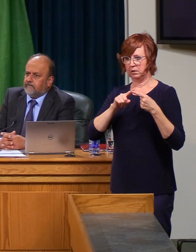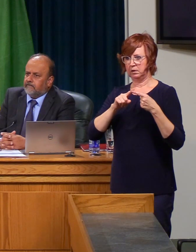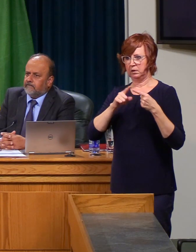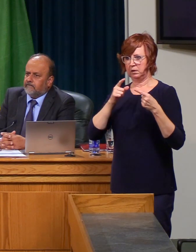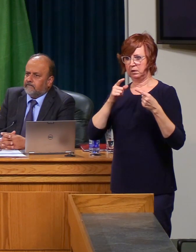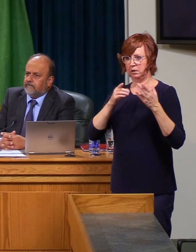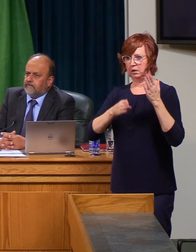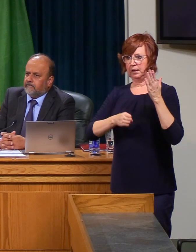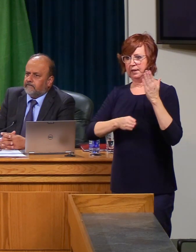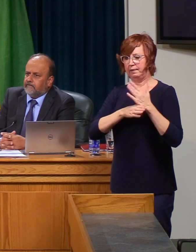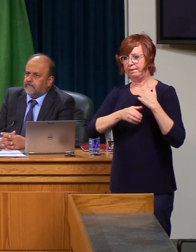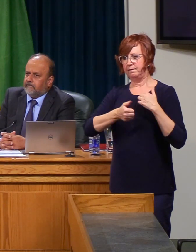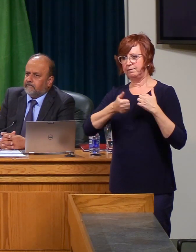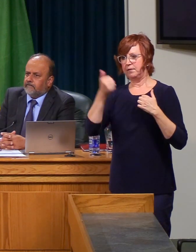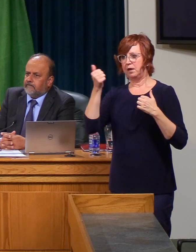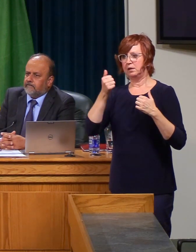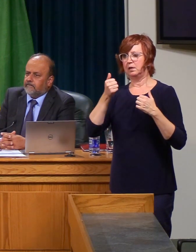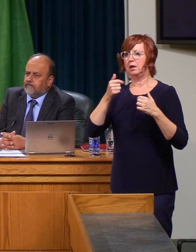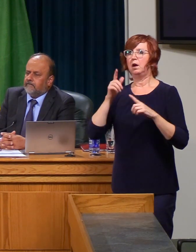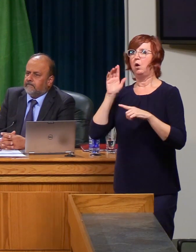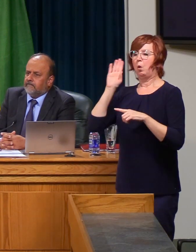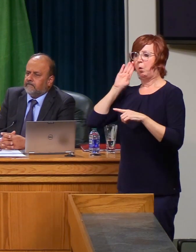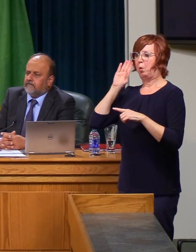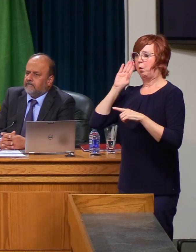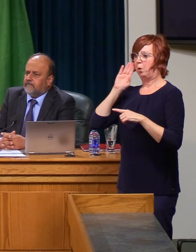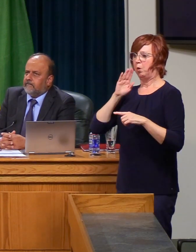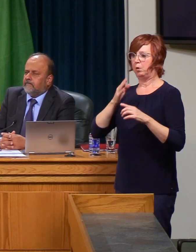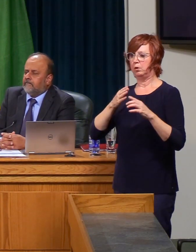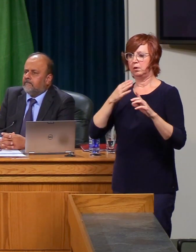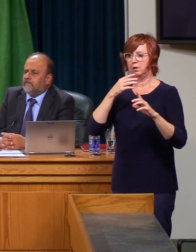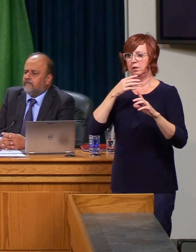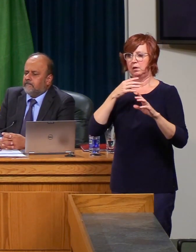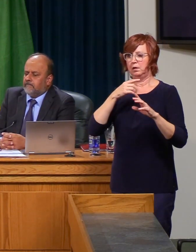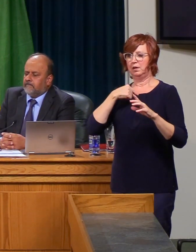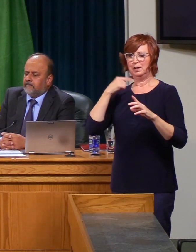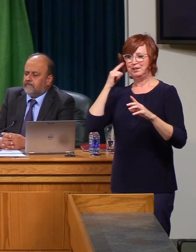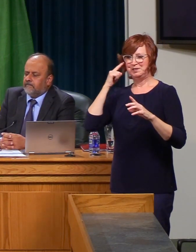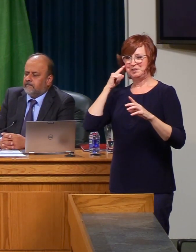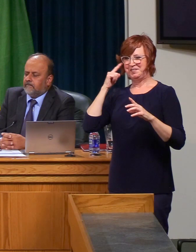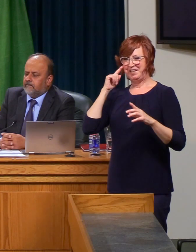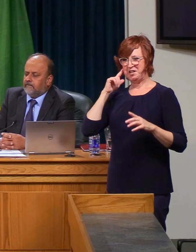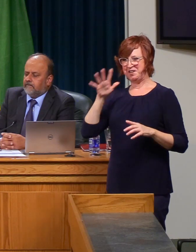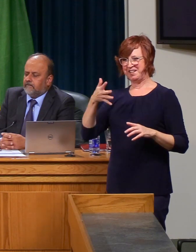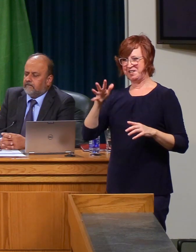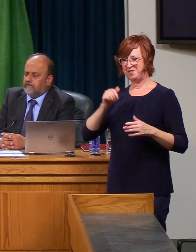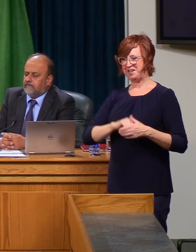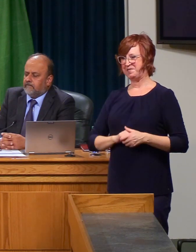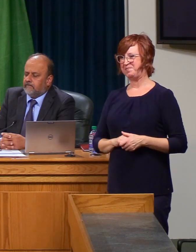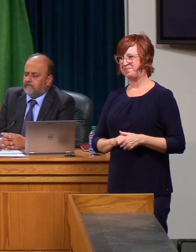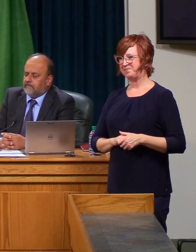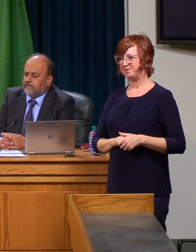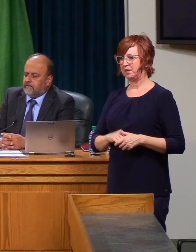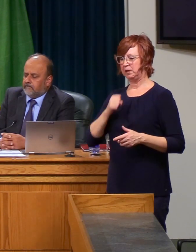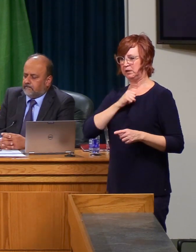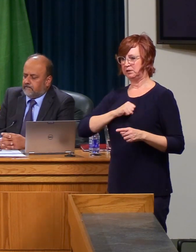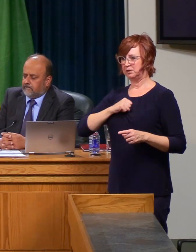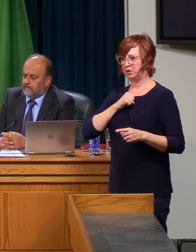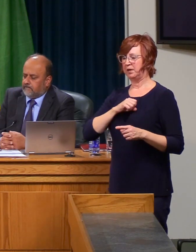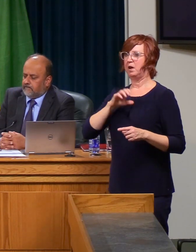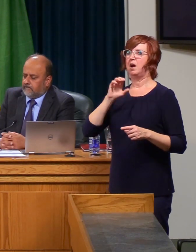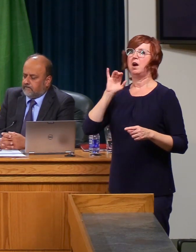facing eviction. Oh, eviction. Yes. Sorry, I don't hear very well. Those,